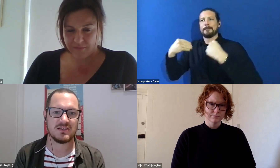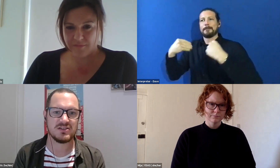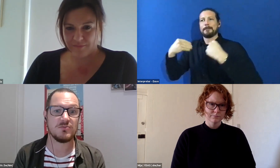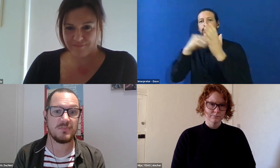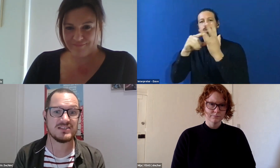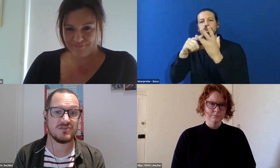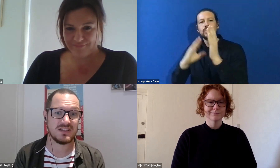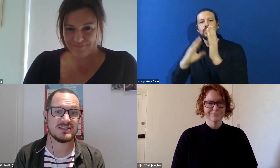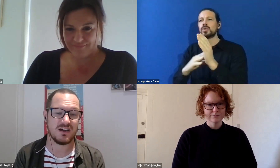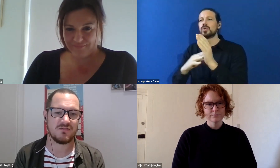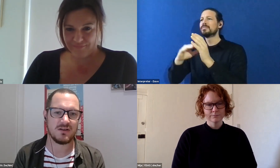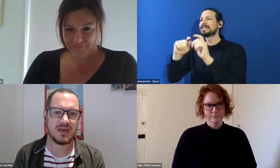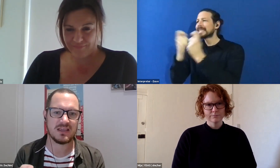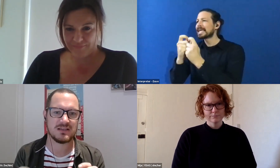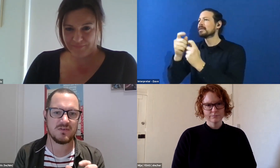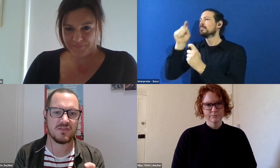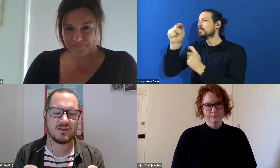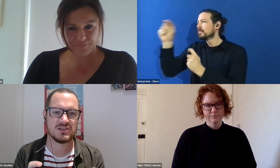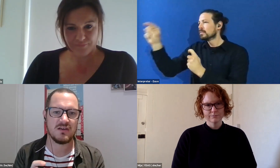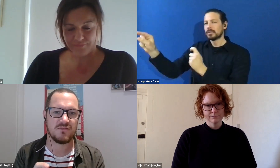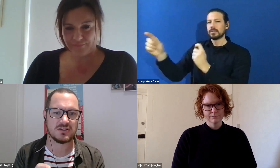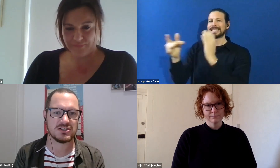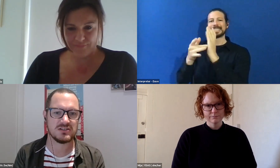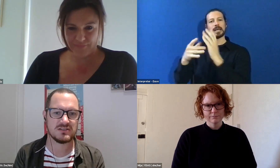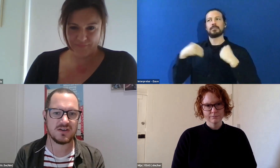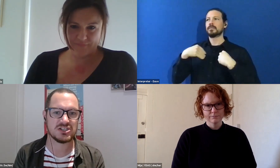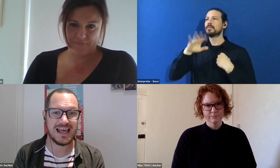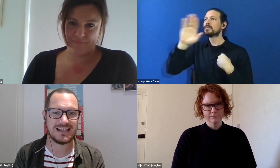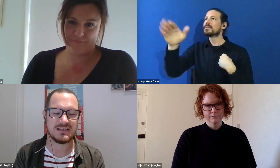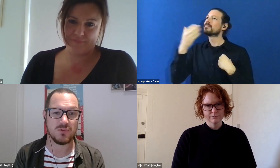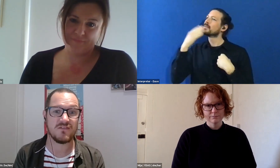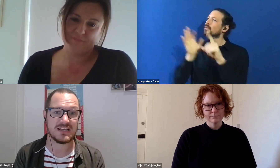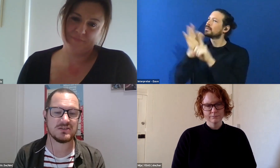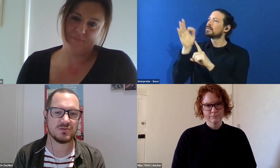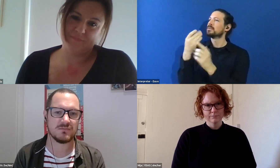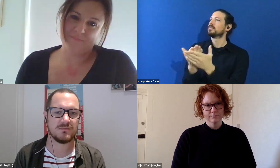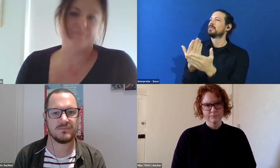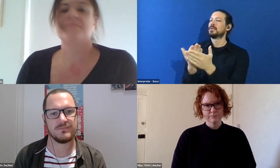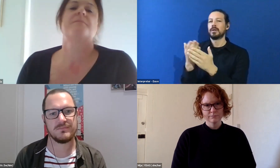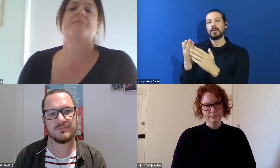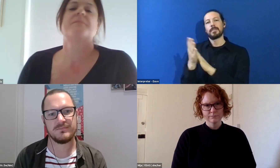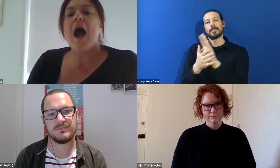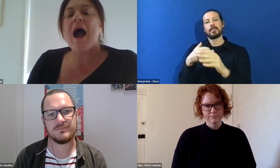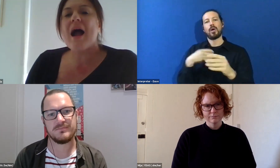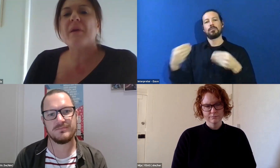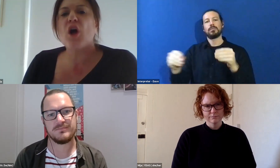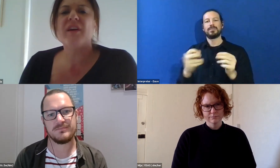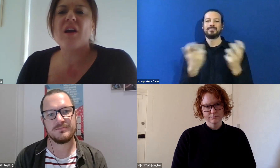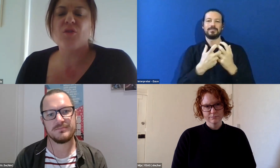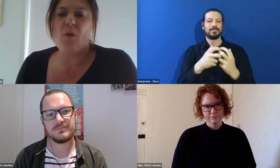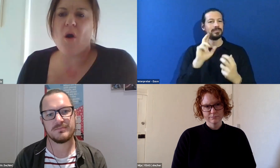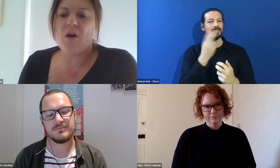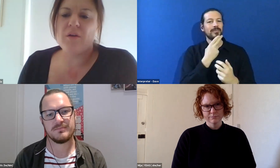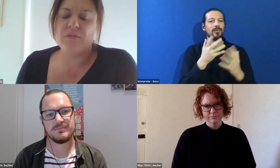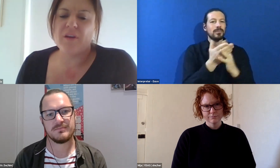companies to do better at this stuff and make some of those functionality more flexible? Not